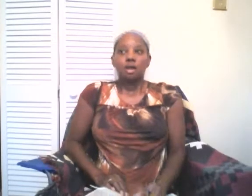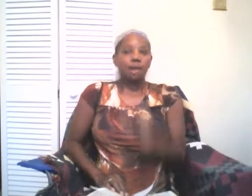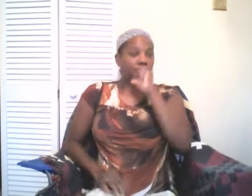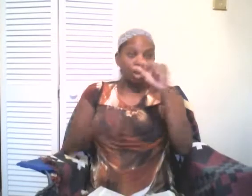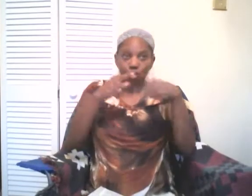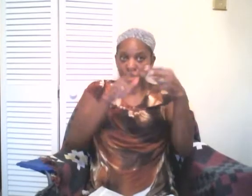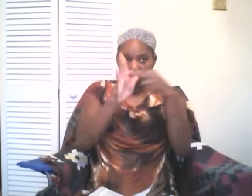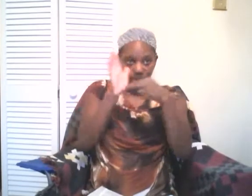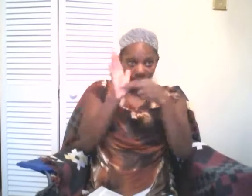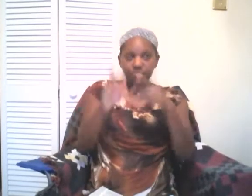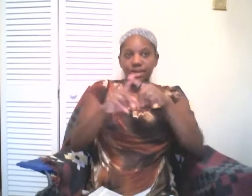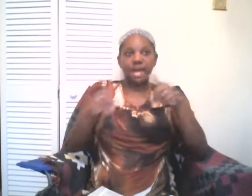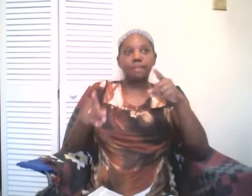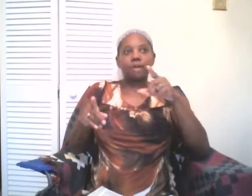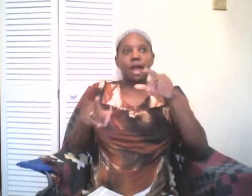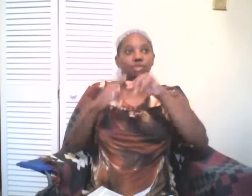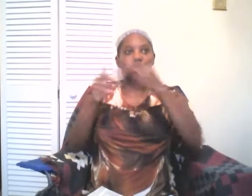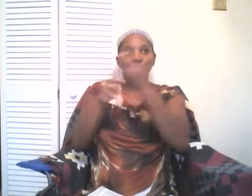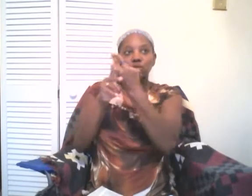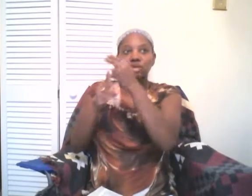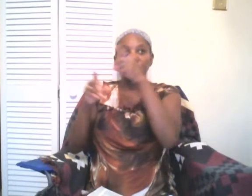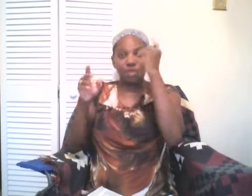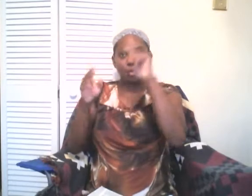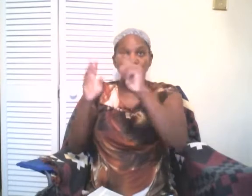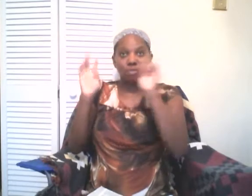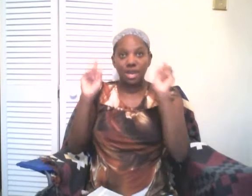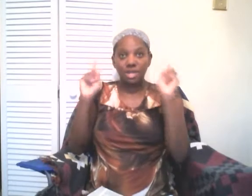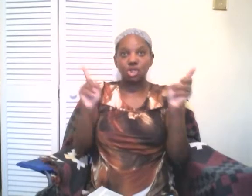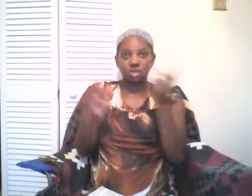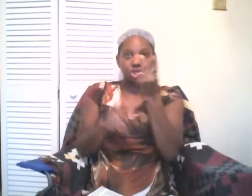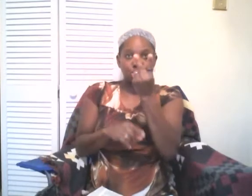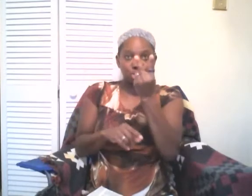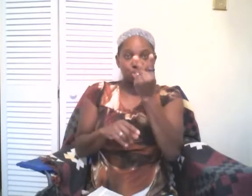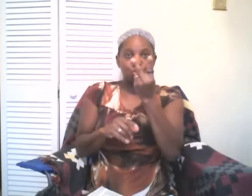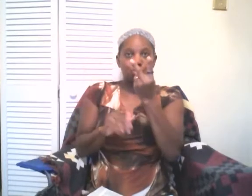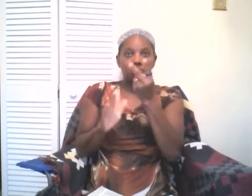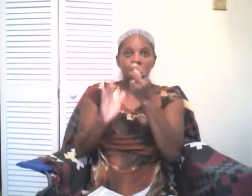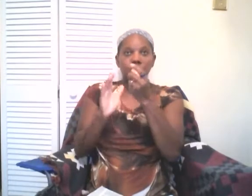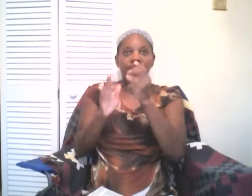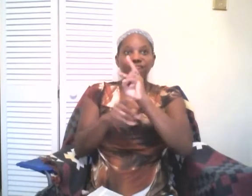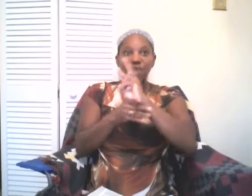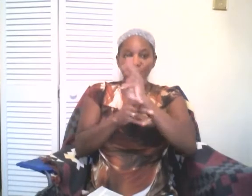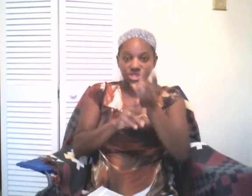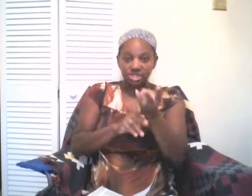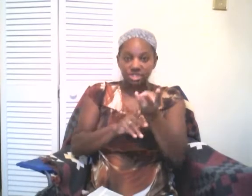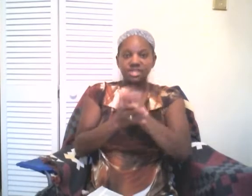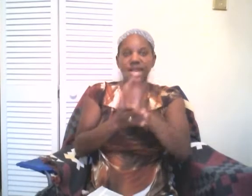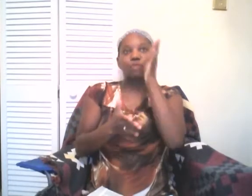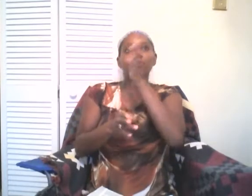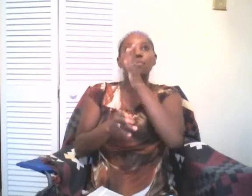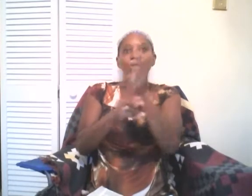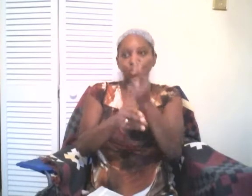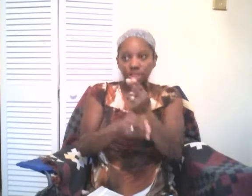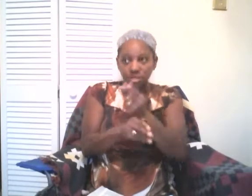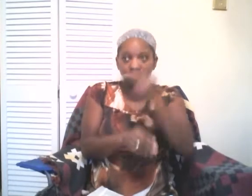I'm not going to read them, but I'm just using because those are my two verses that I will be using